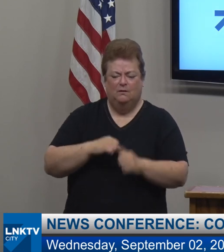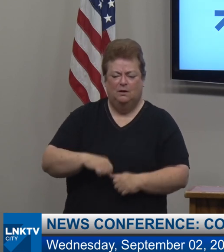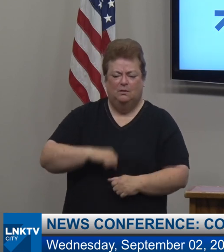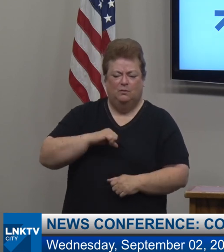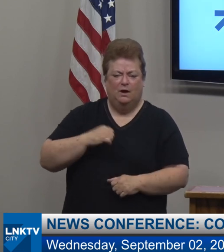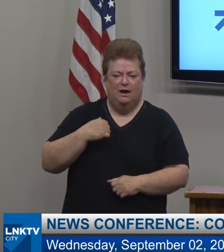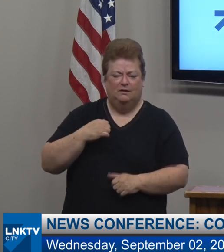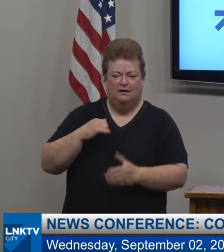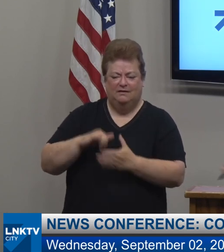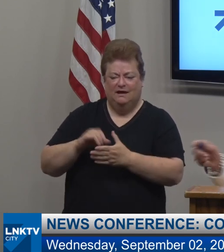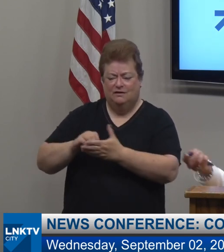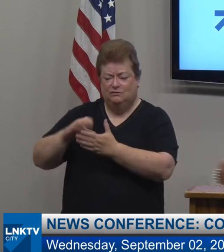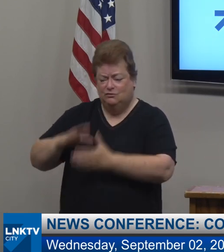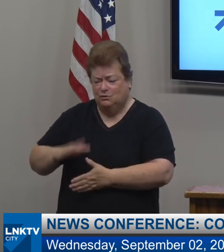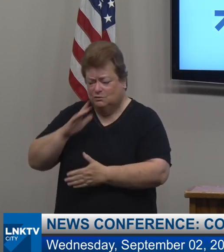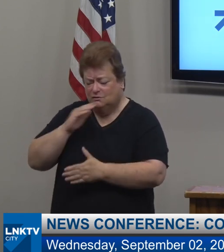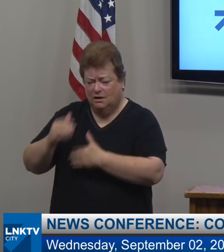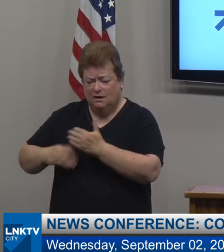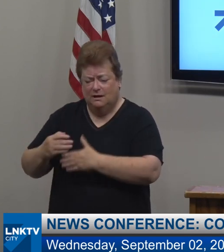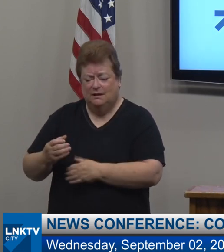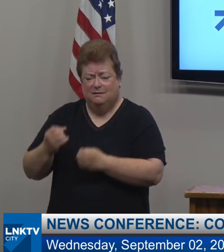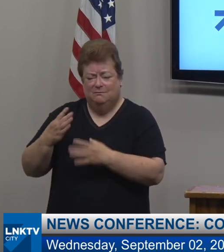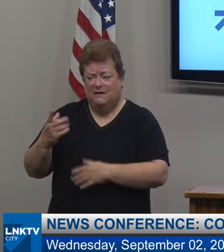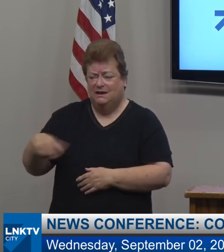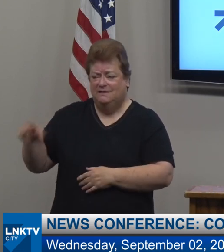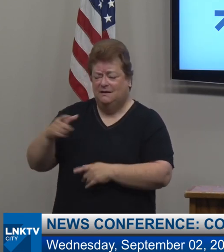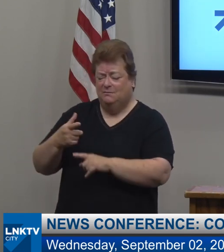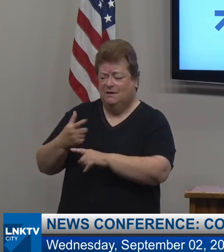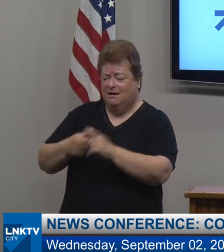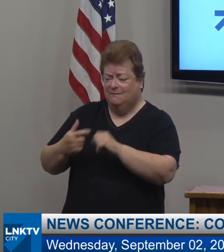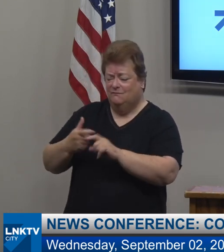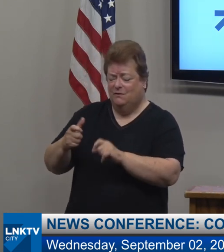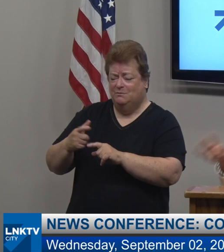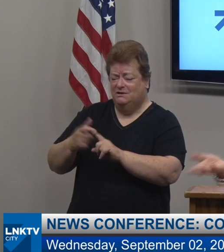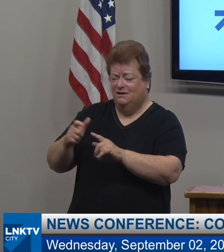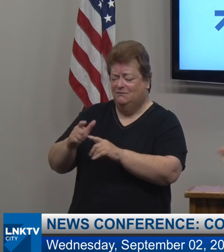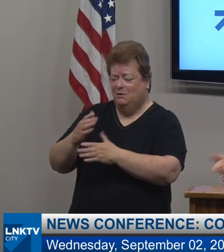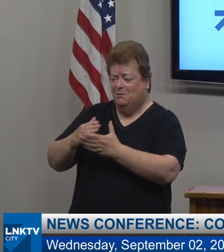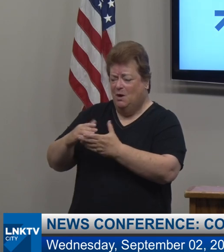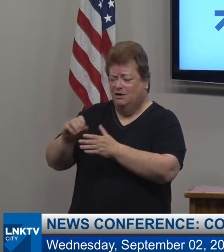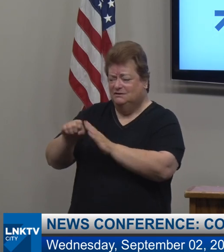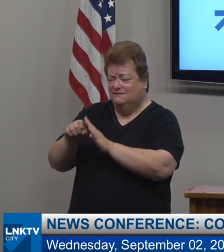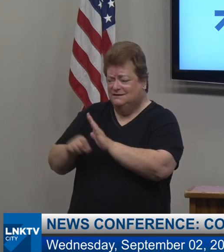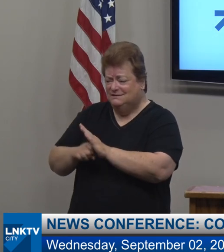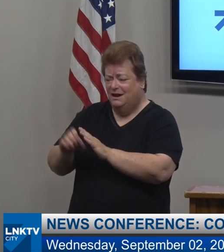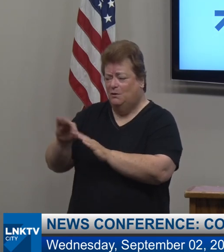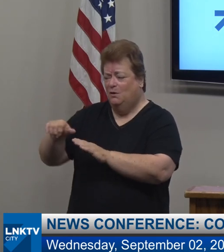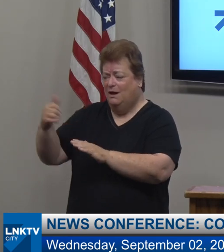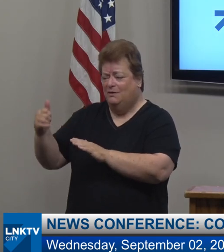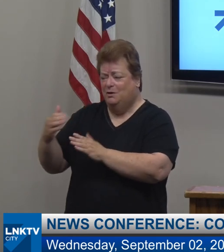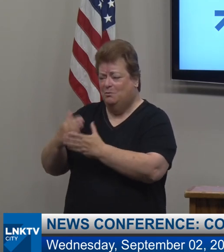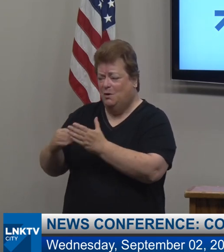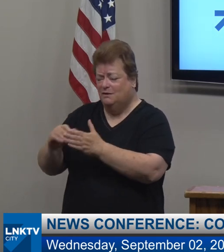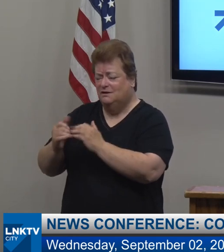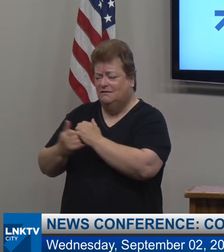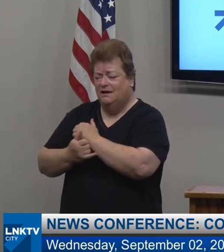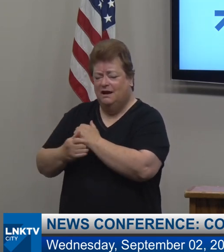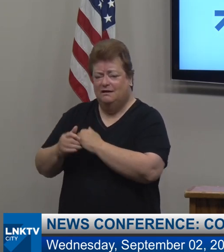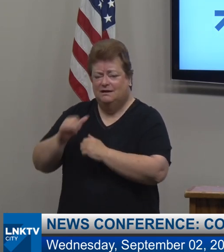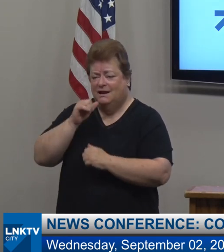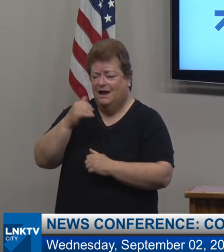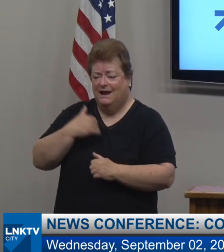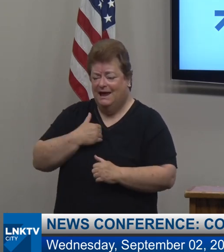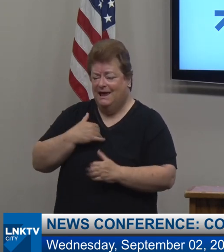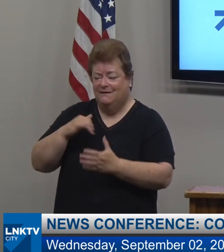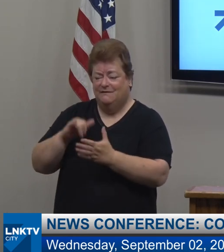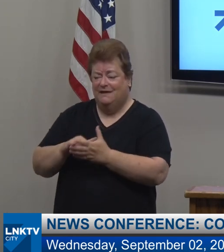of the progress students are making. You know, many of them have come from different parts of the country or different parts of the state where there may not have been as the same degree